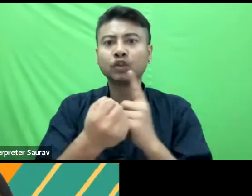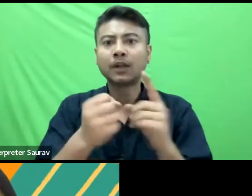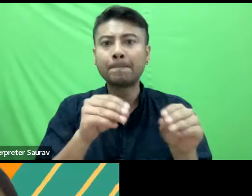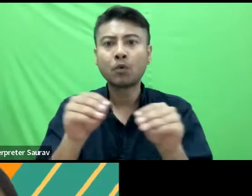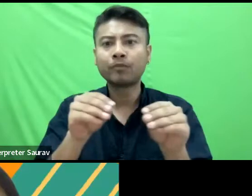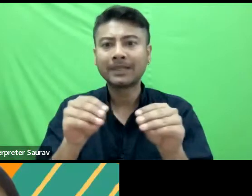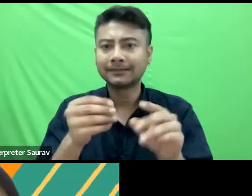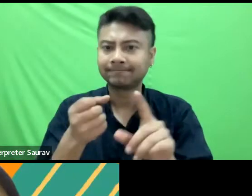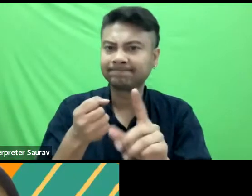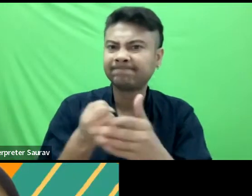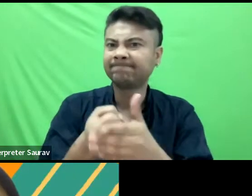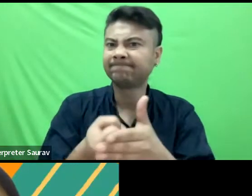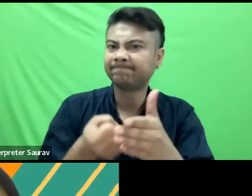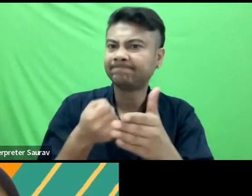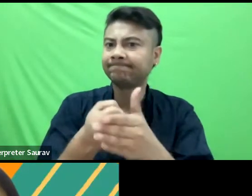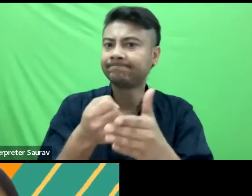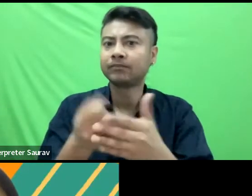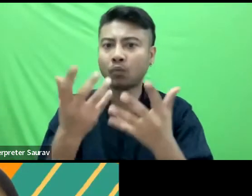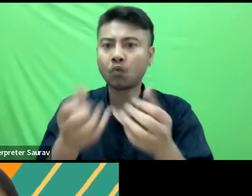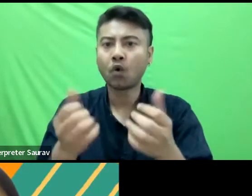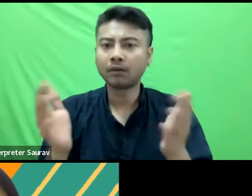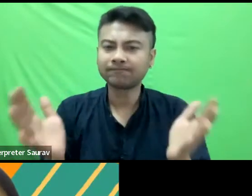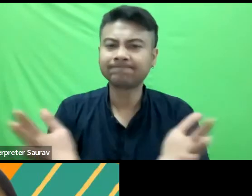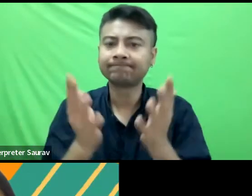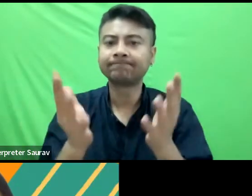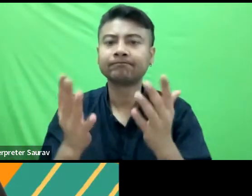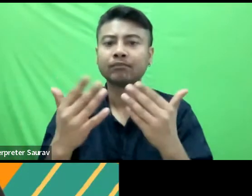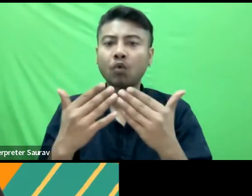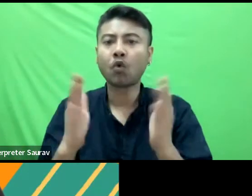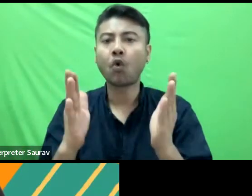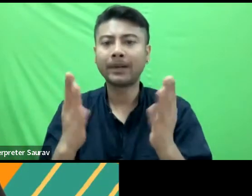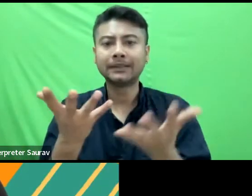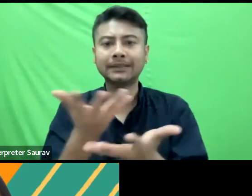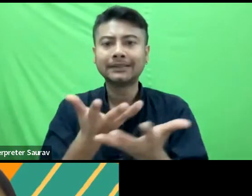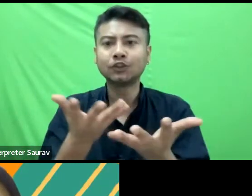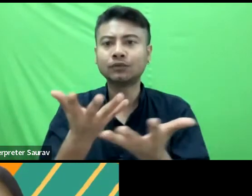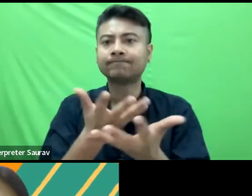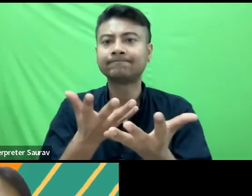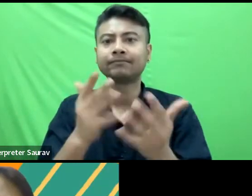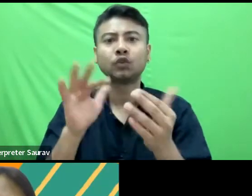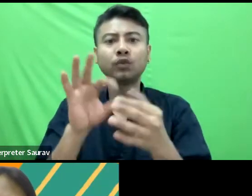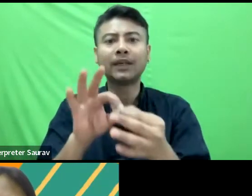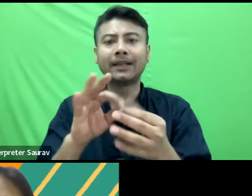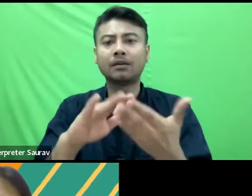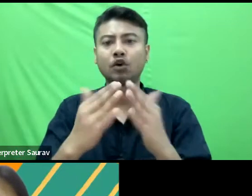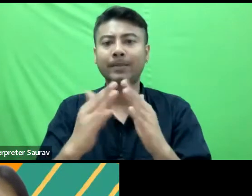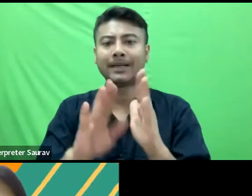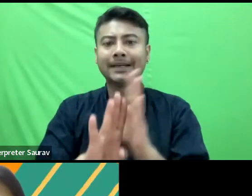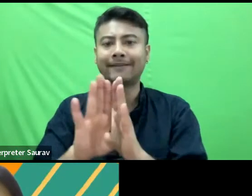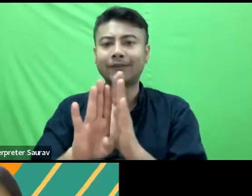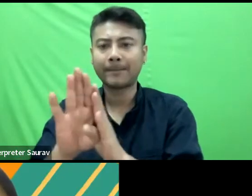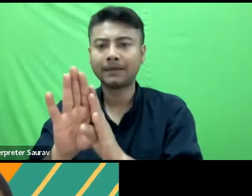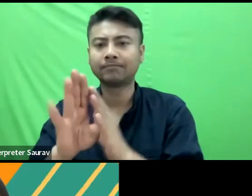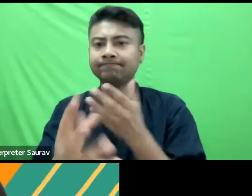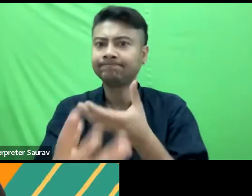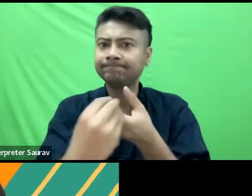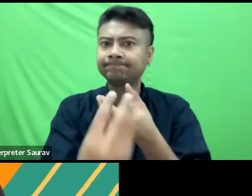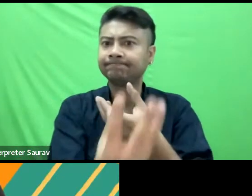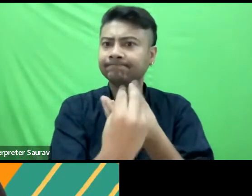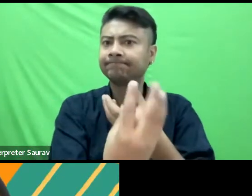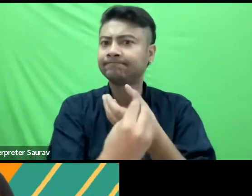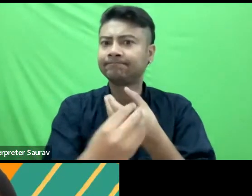that foster an inclusive and open space for critical urban discourses and ultimately advance meaningful